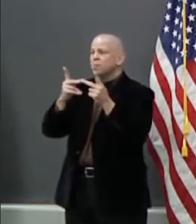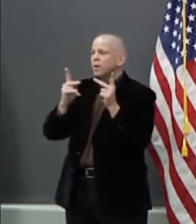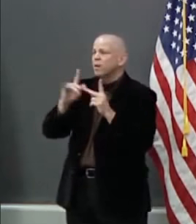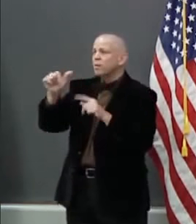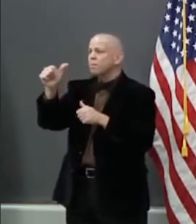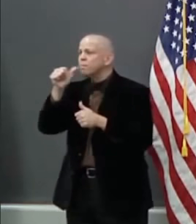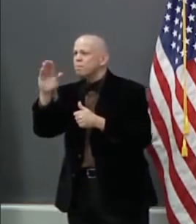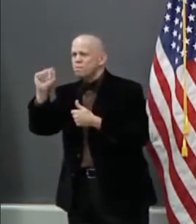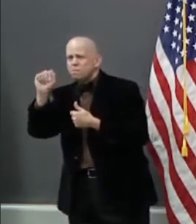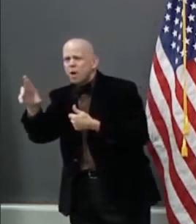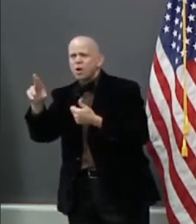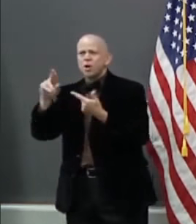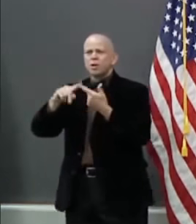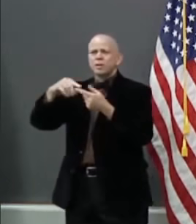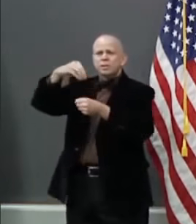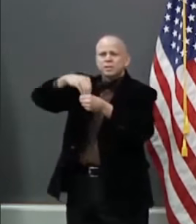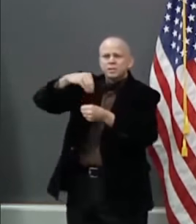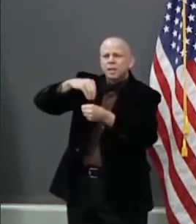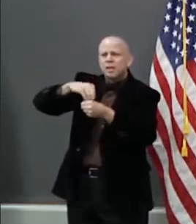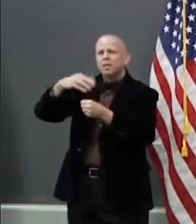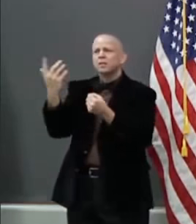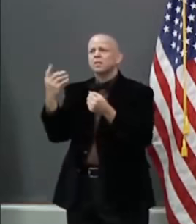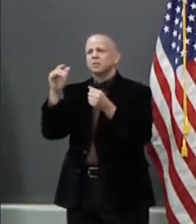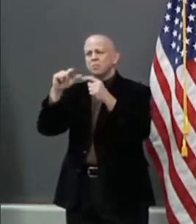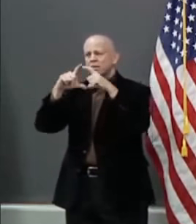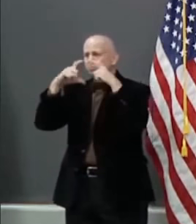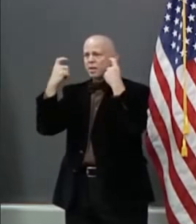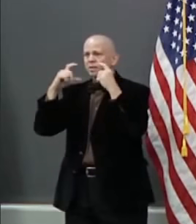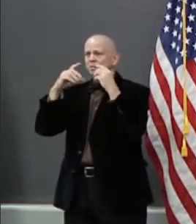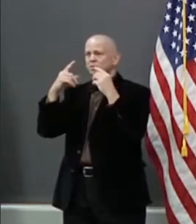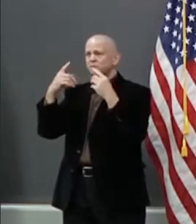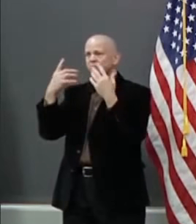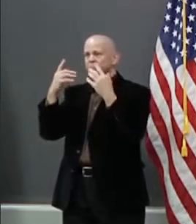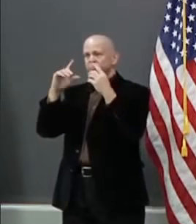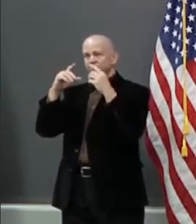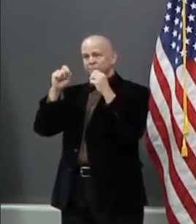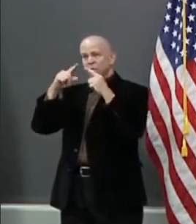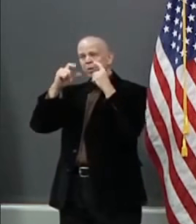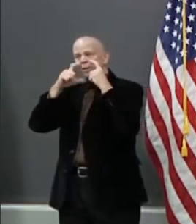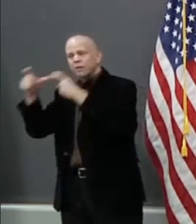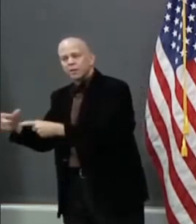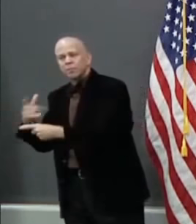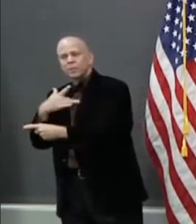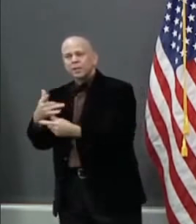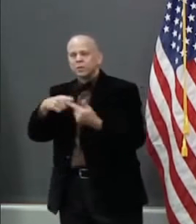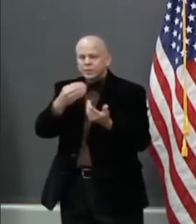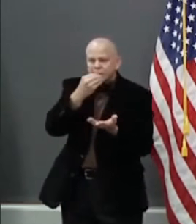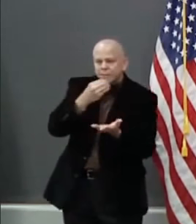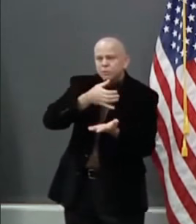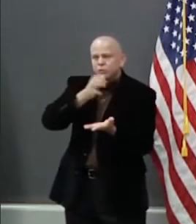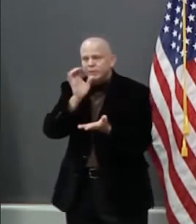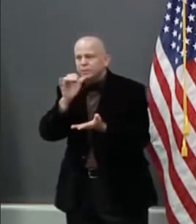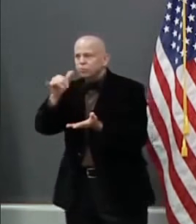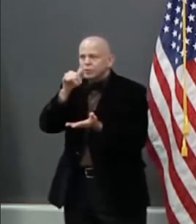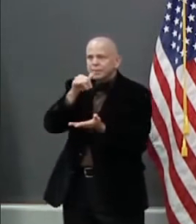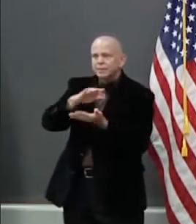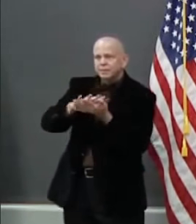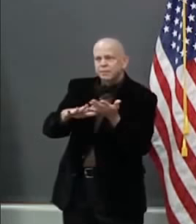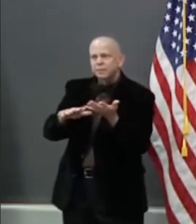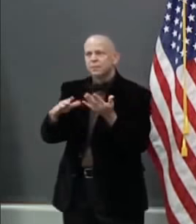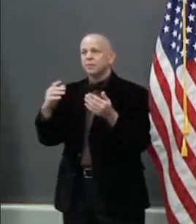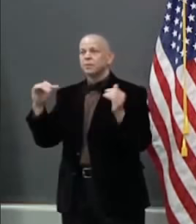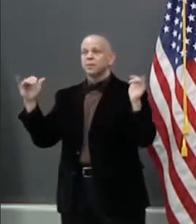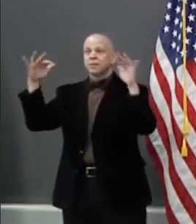to remove your face covering when you're eating and drinking. And so large numbers of people without face coverings in an enclosed